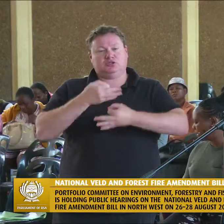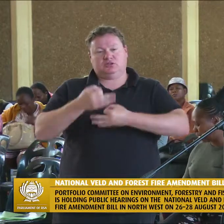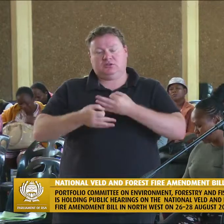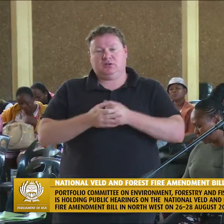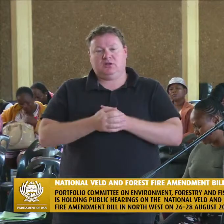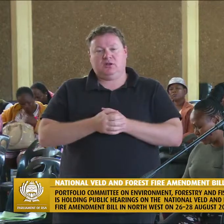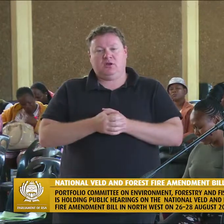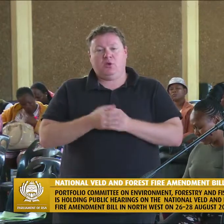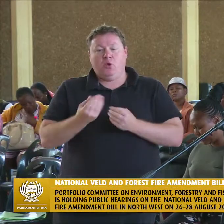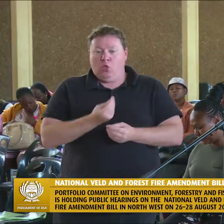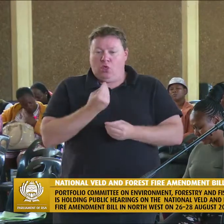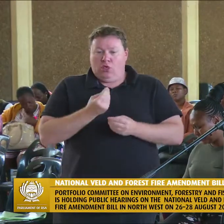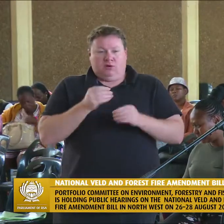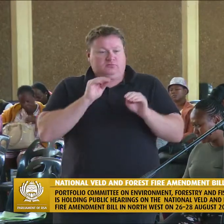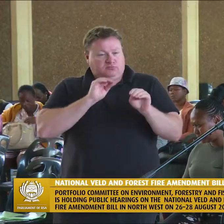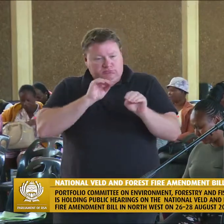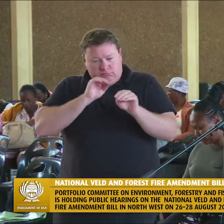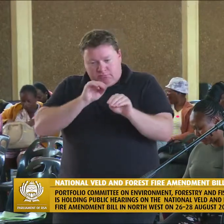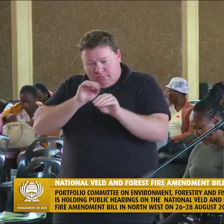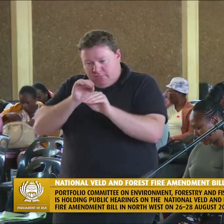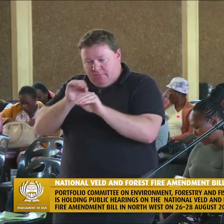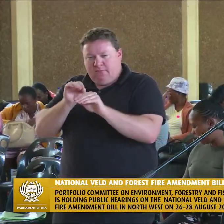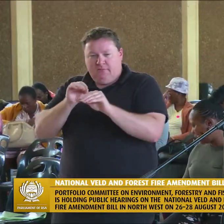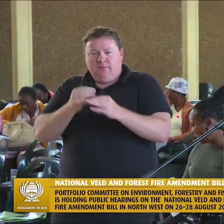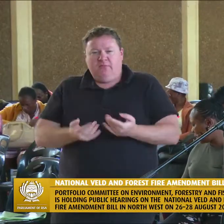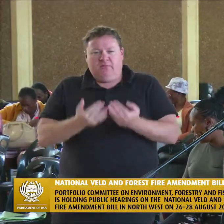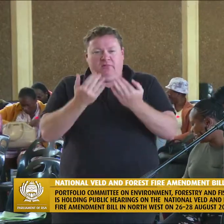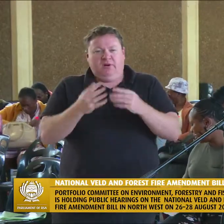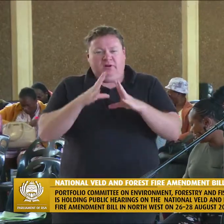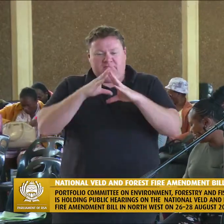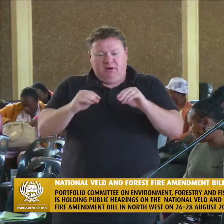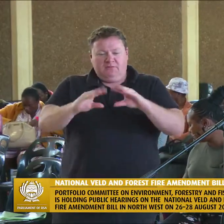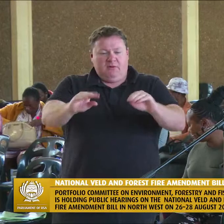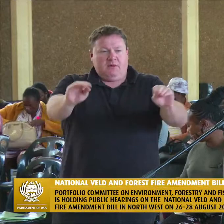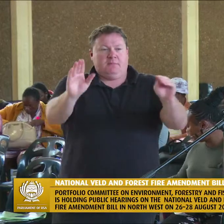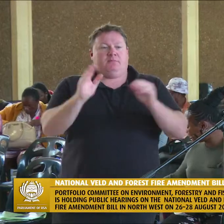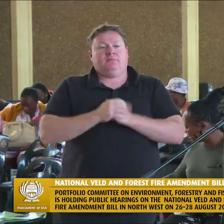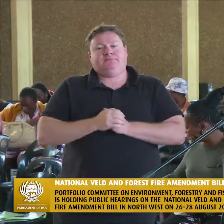train the youth to fight the fires